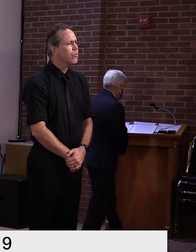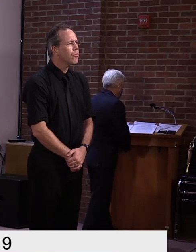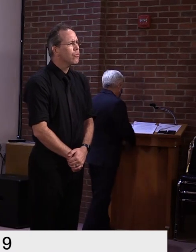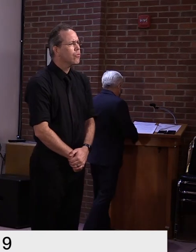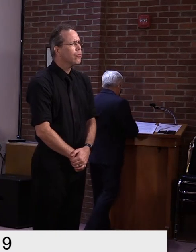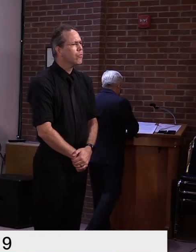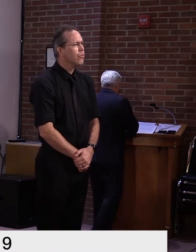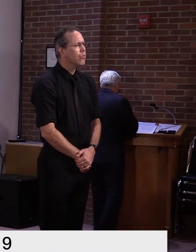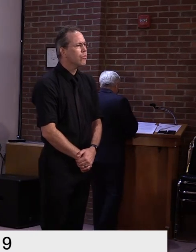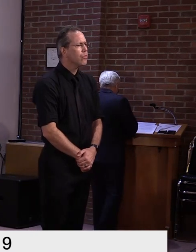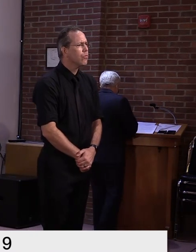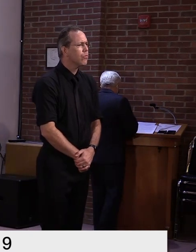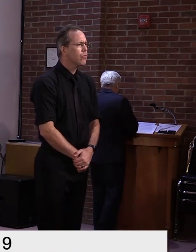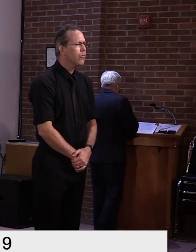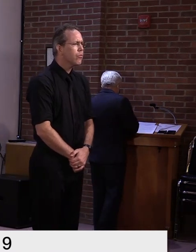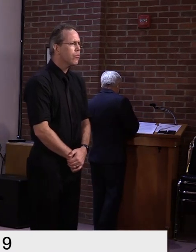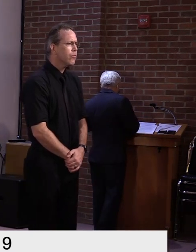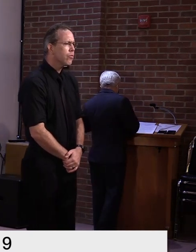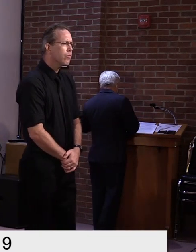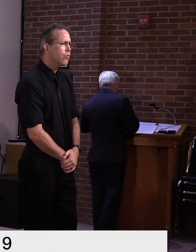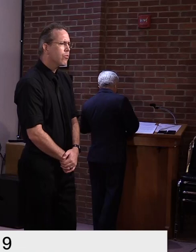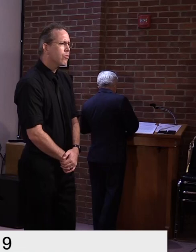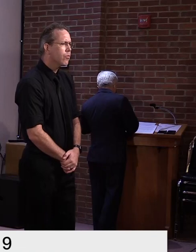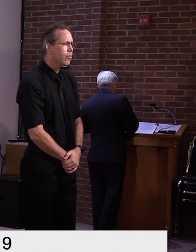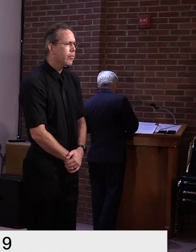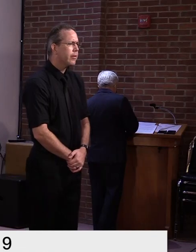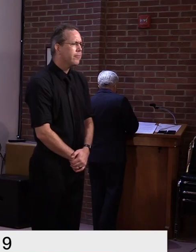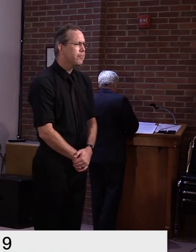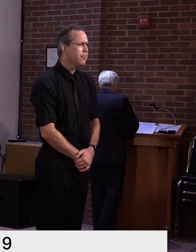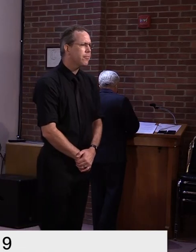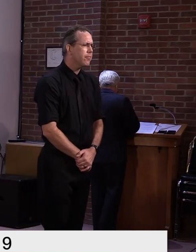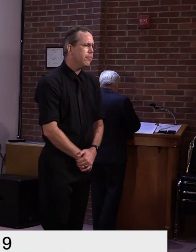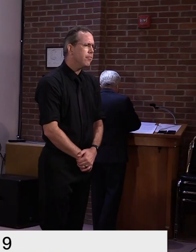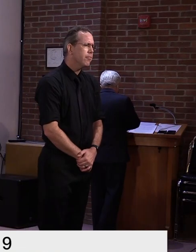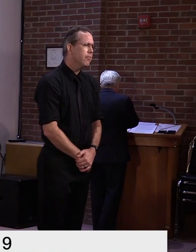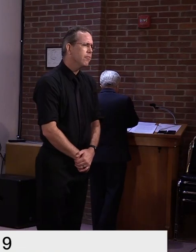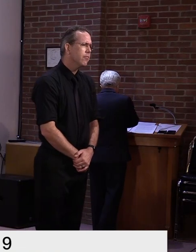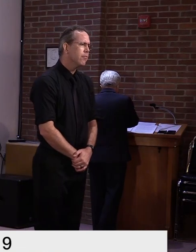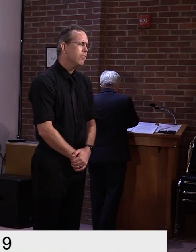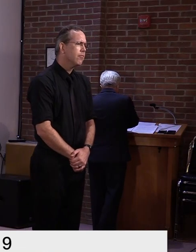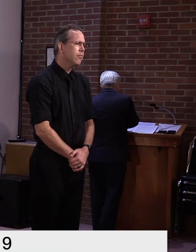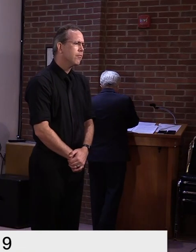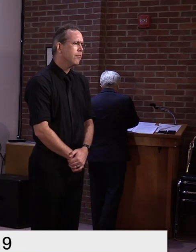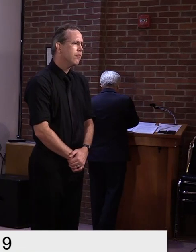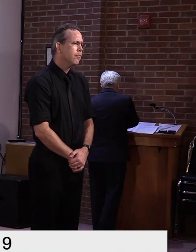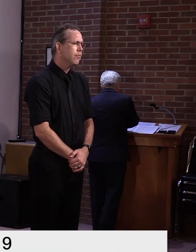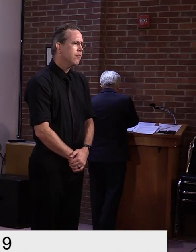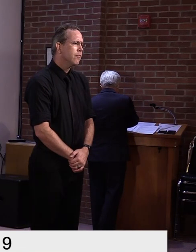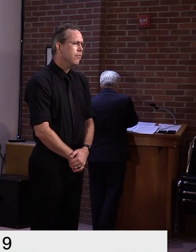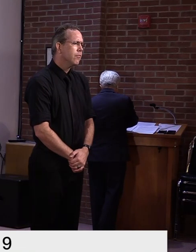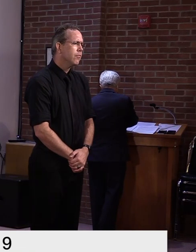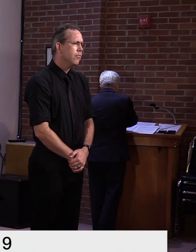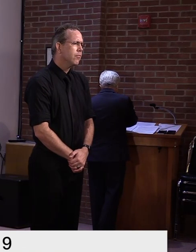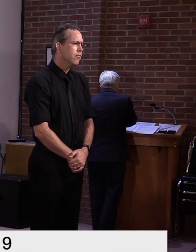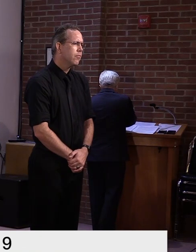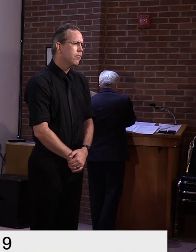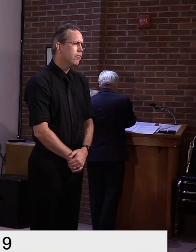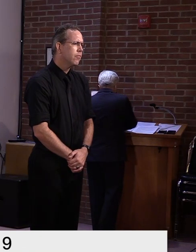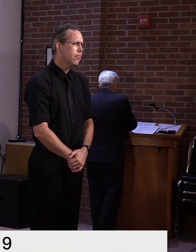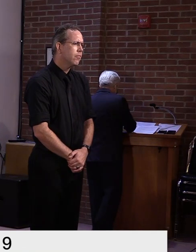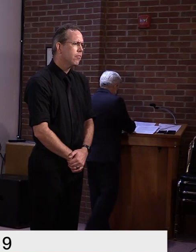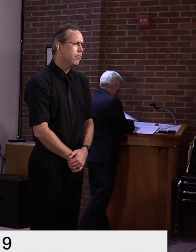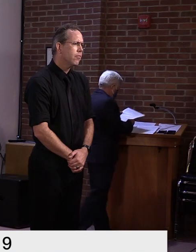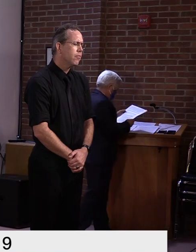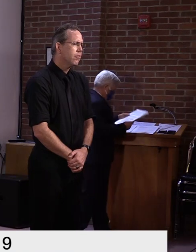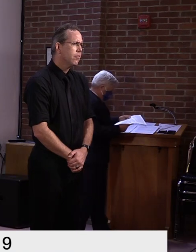these families being homeless, you know, comes a lot of other issues, and that's not to blame the families, it's just what happens to come with